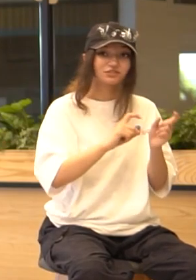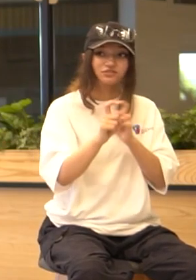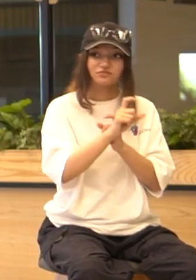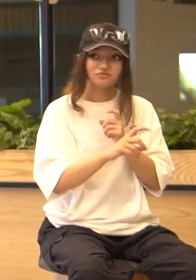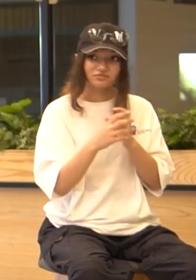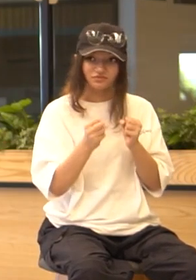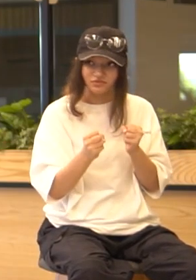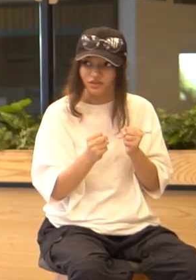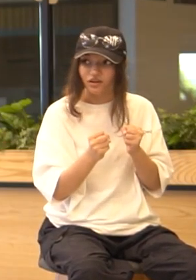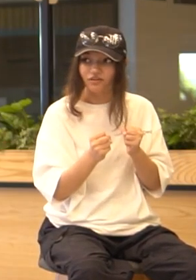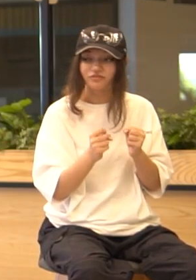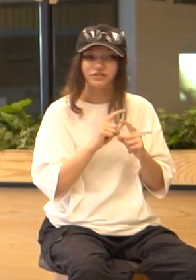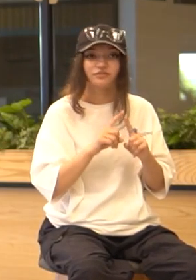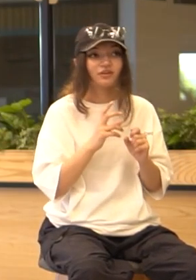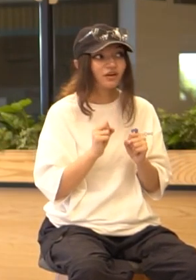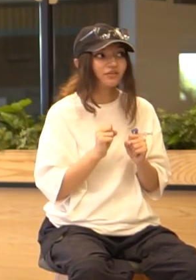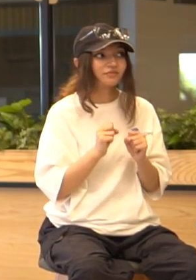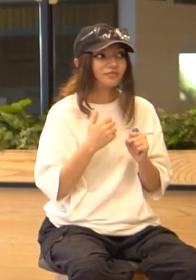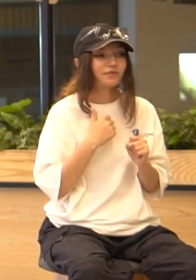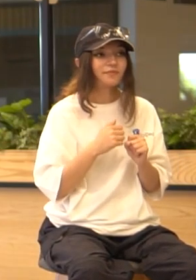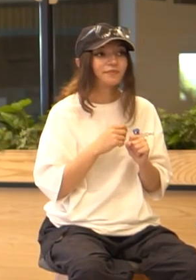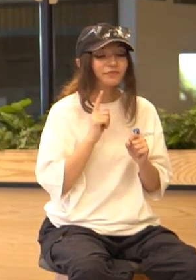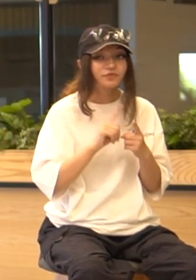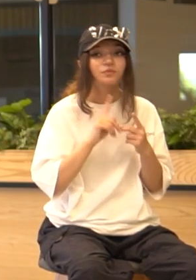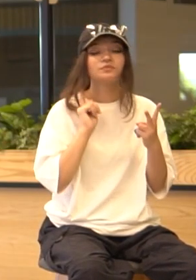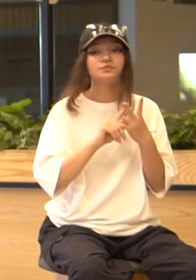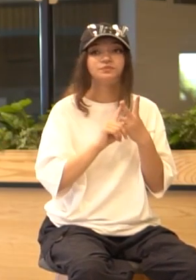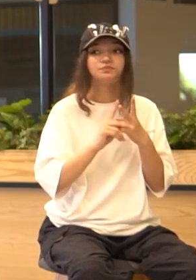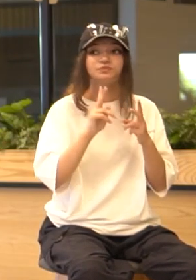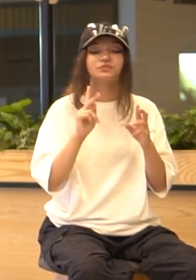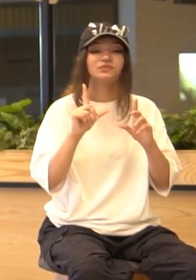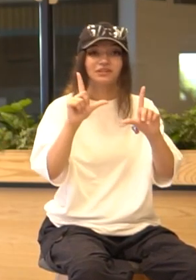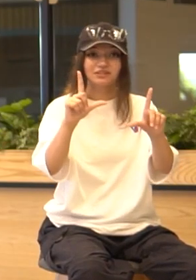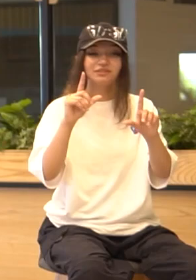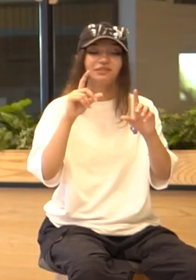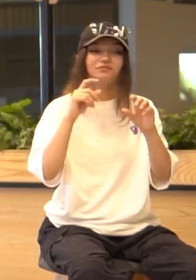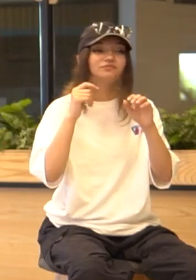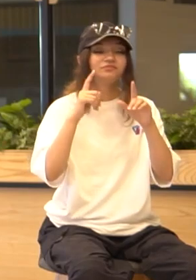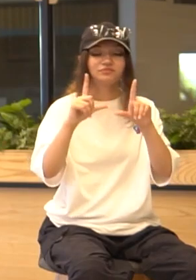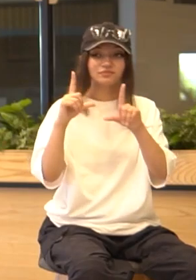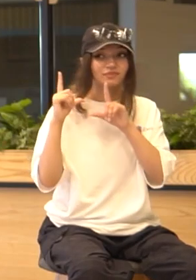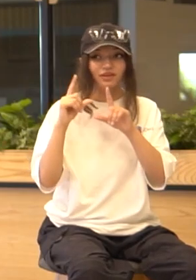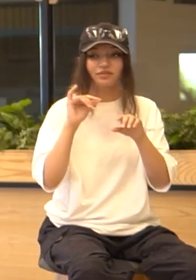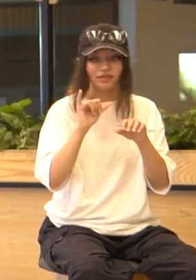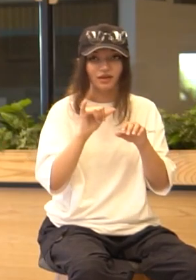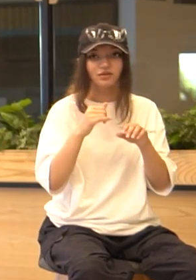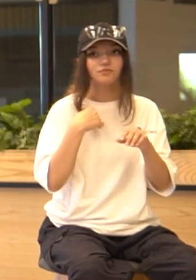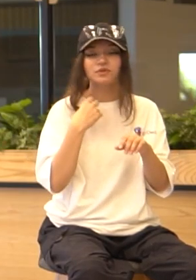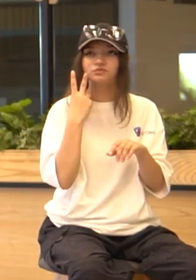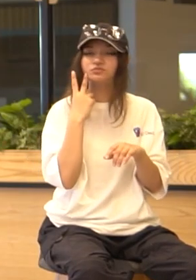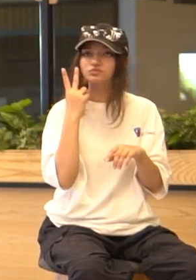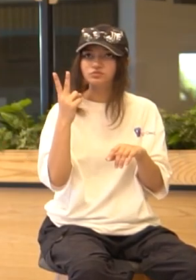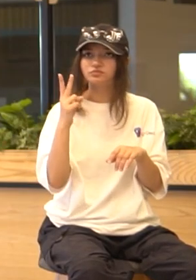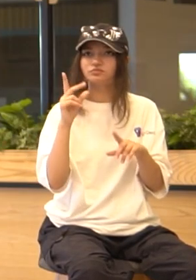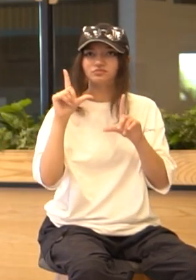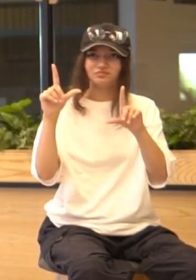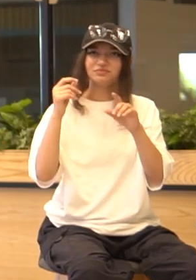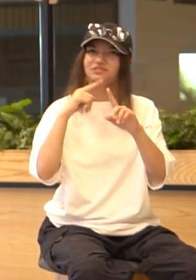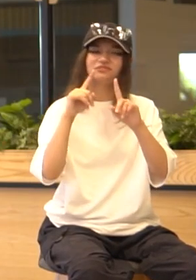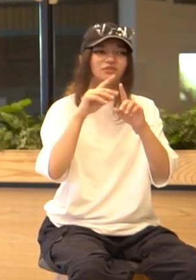to the signboards, I think it's not unsurprising again that something that I picked up on